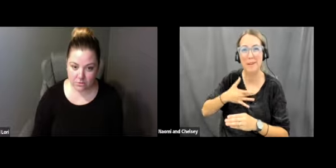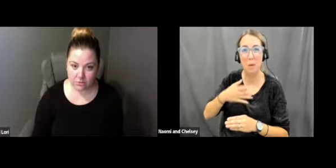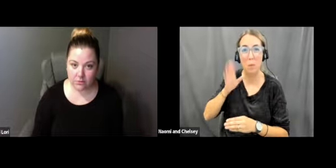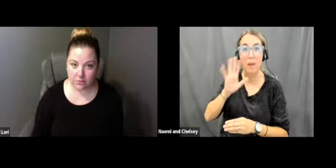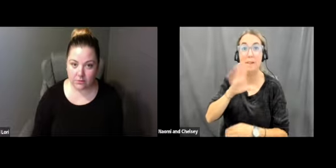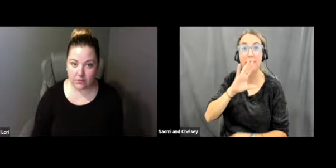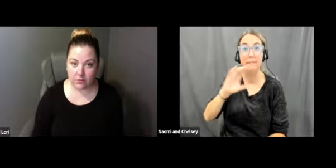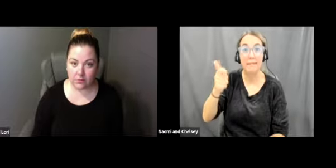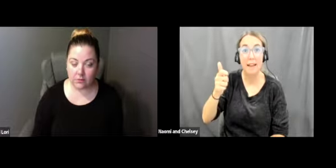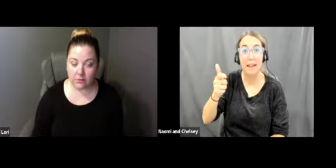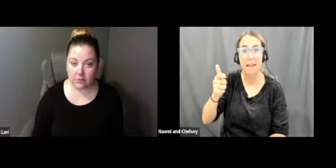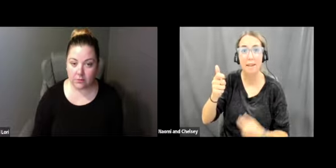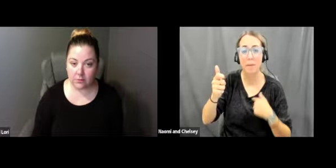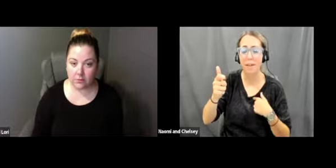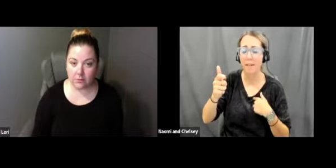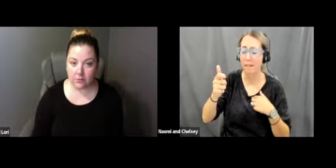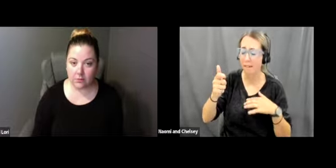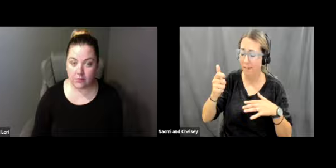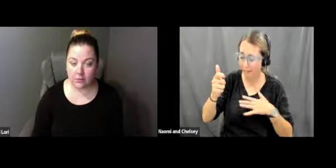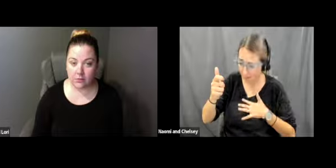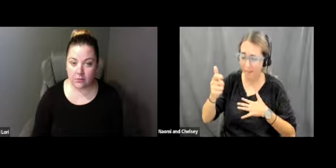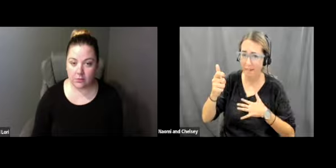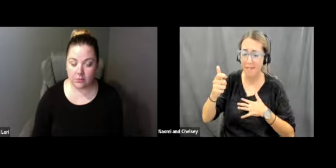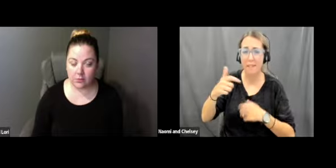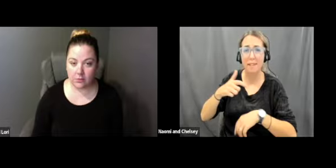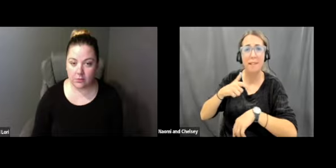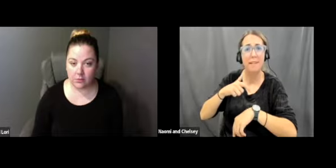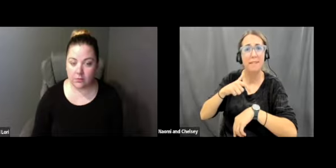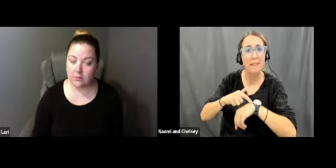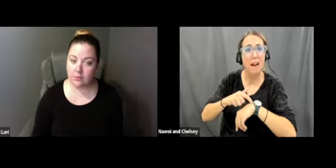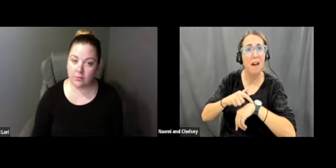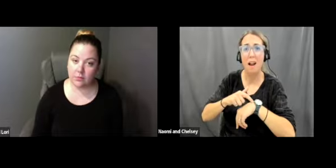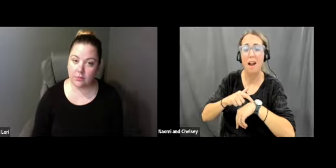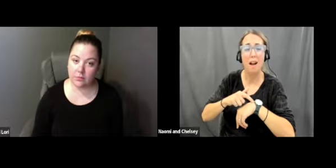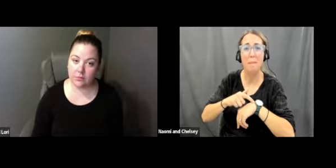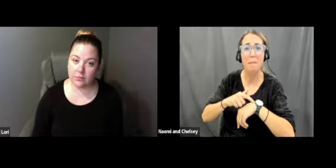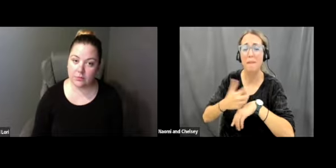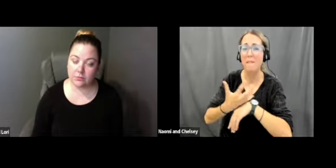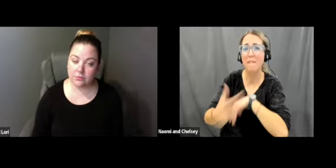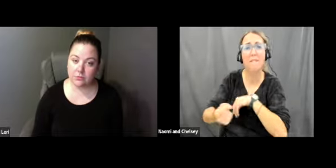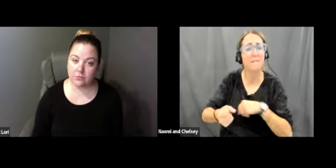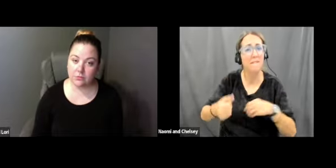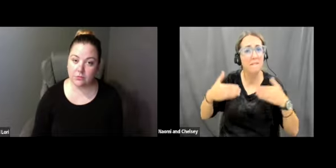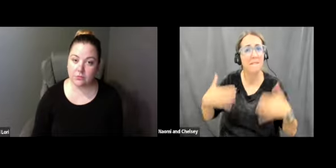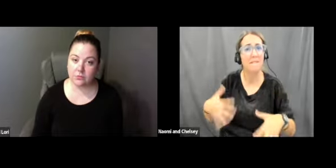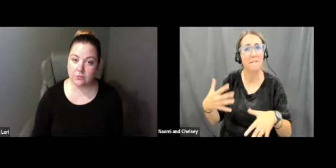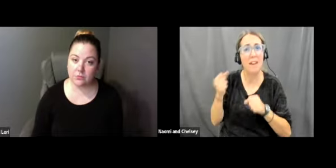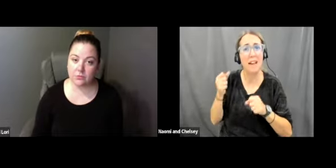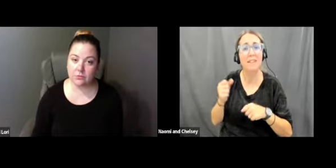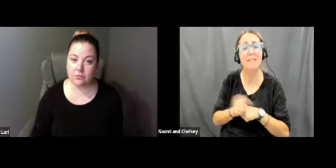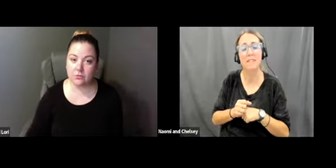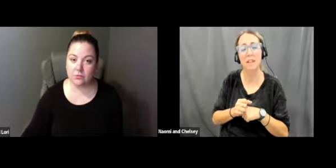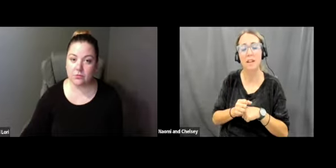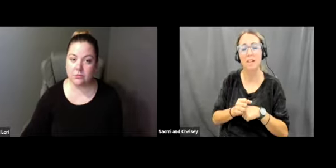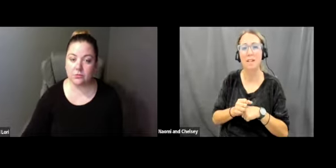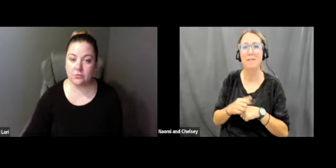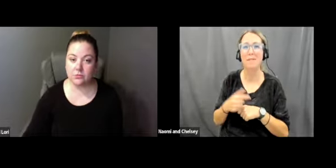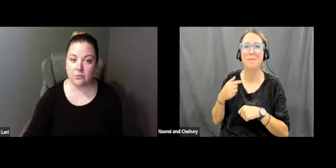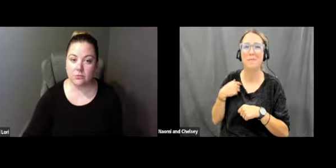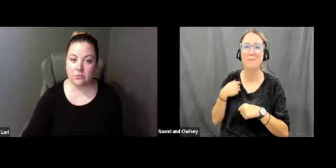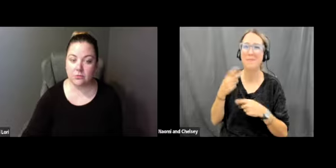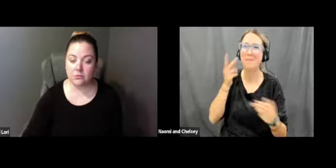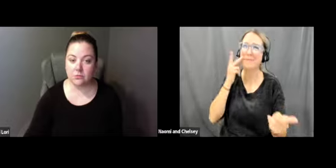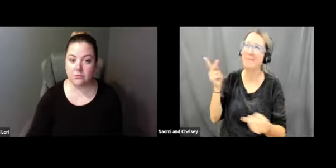have a 10-year-old. But second of all, I've just been thinking about him and the last 10 years that I've had with him and just